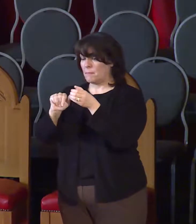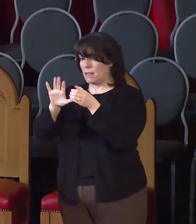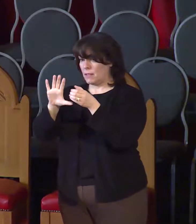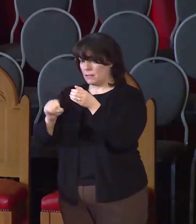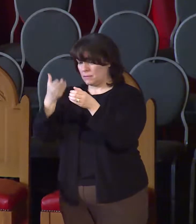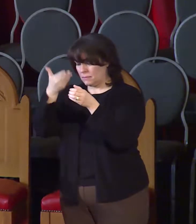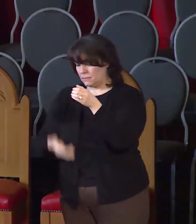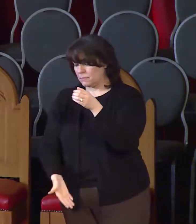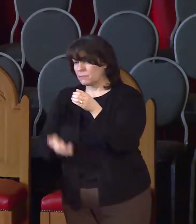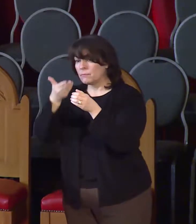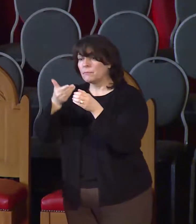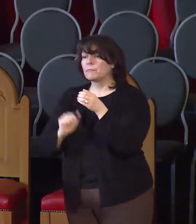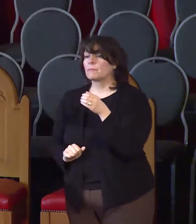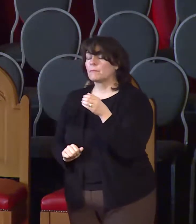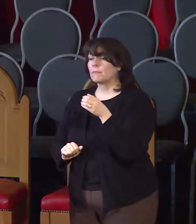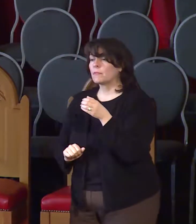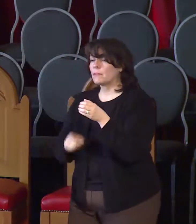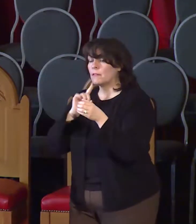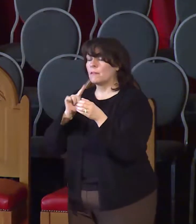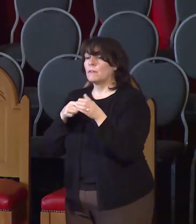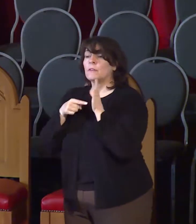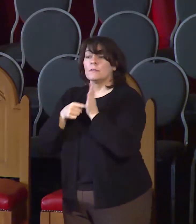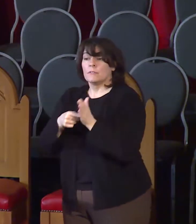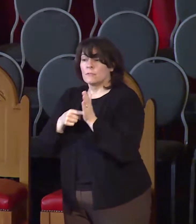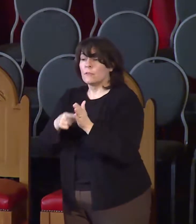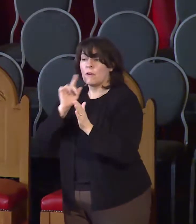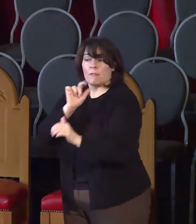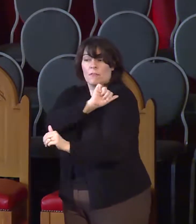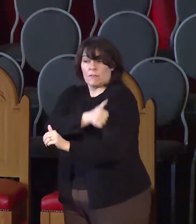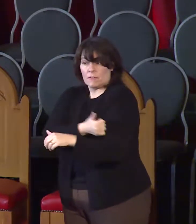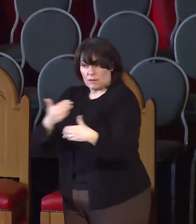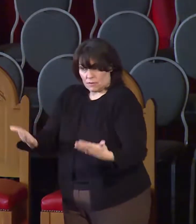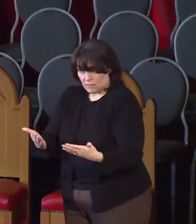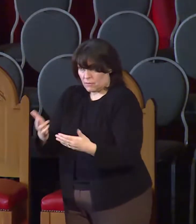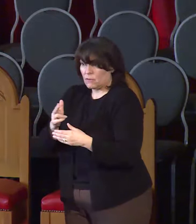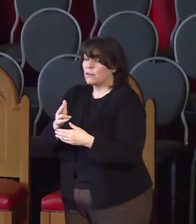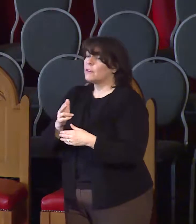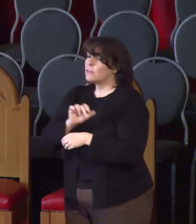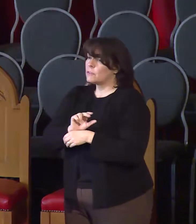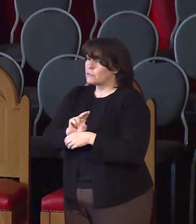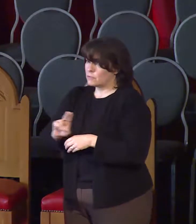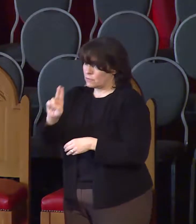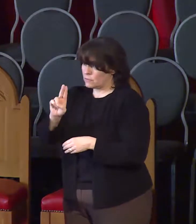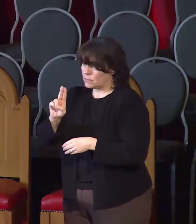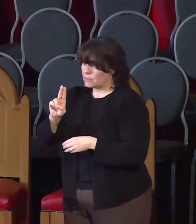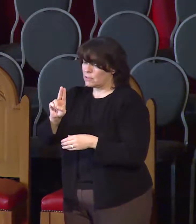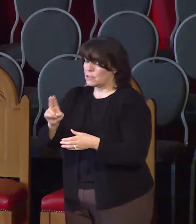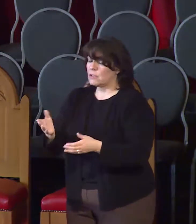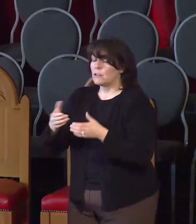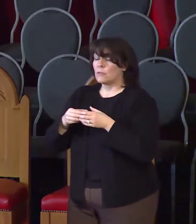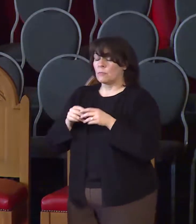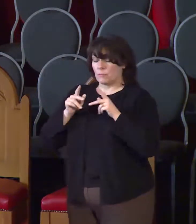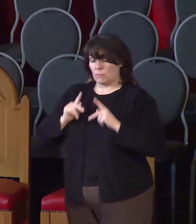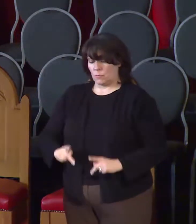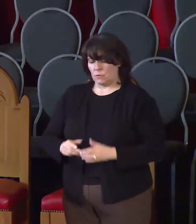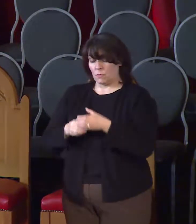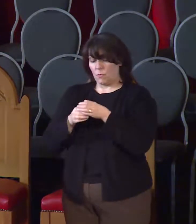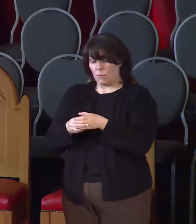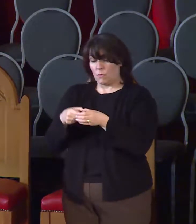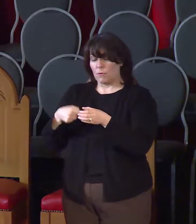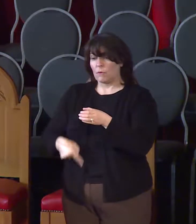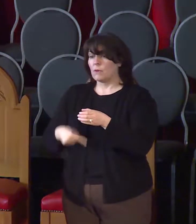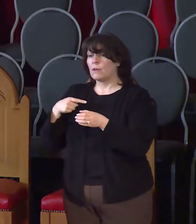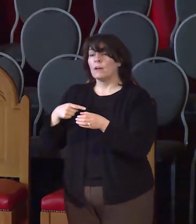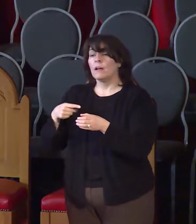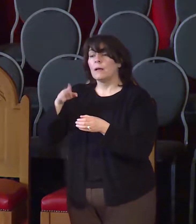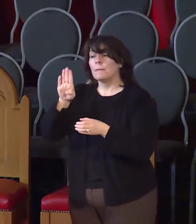party. The mace is a symbol of authority of the university and will be carried by the beadle. In medieval universities, the beadle